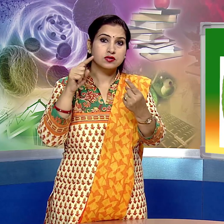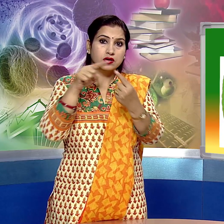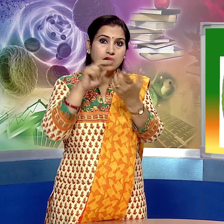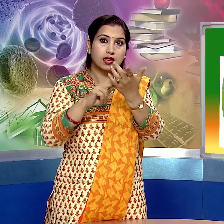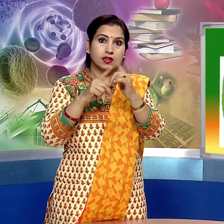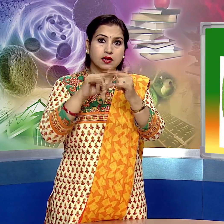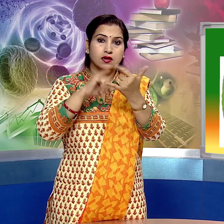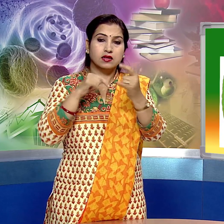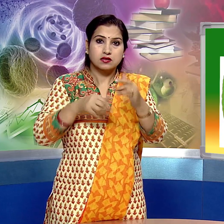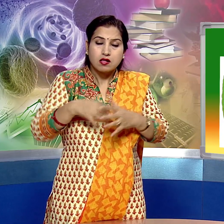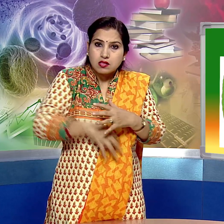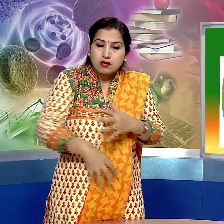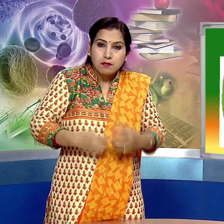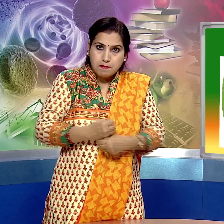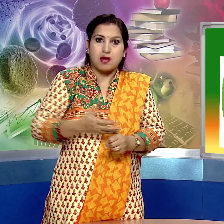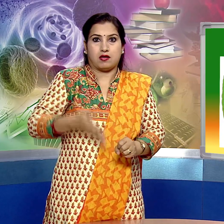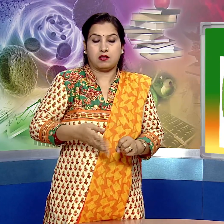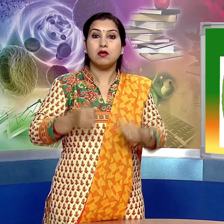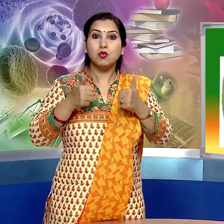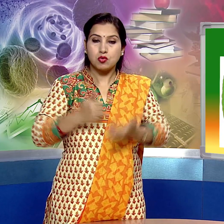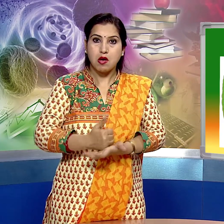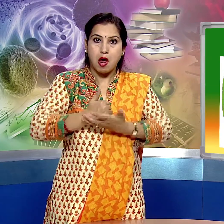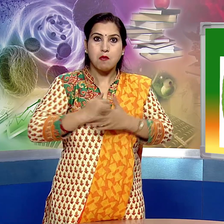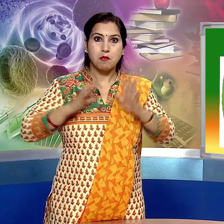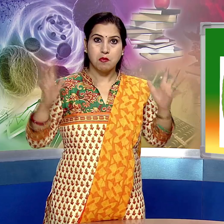flora. It's a good bacteria.